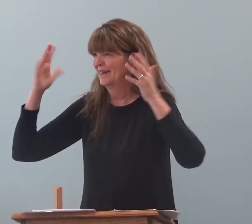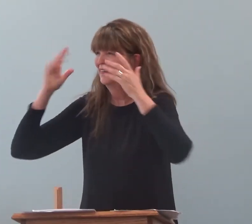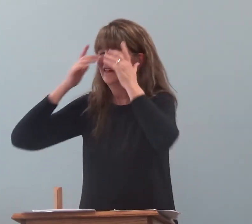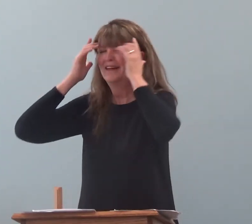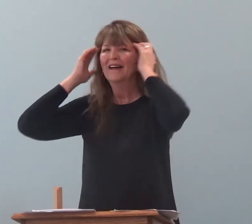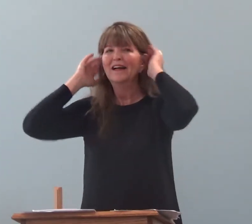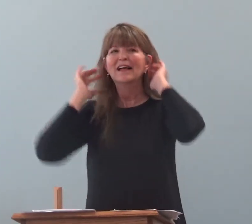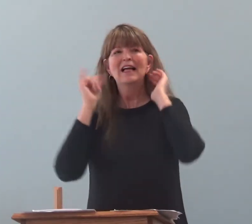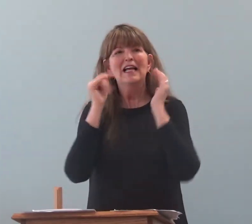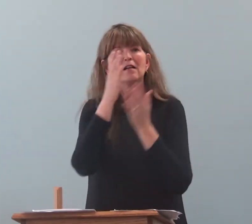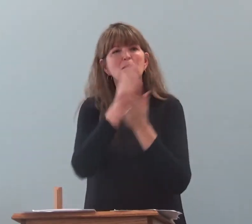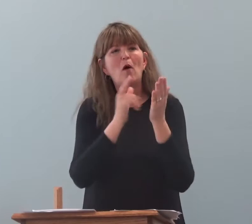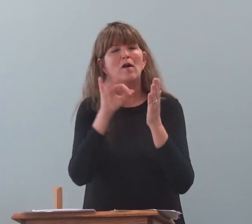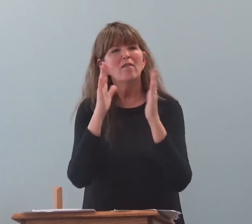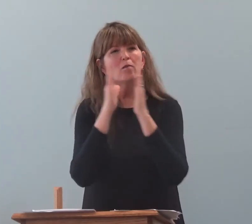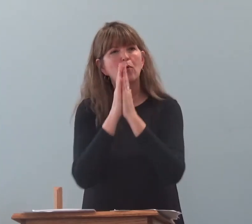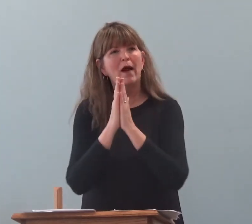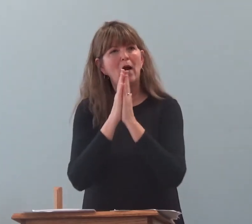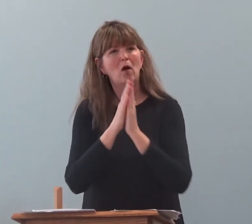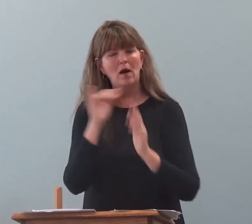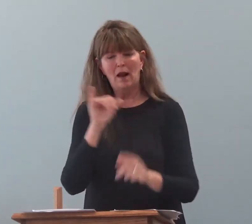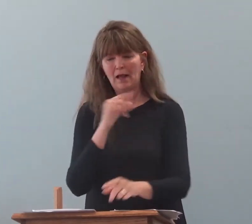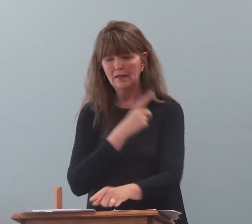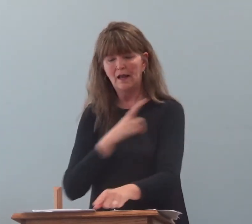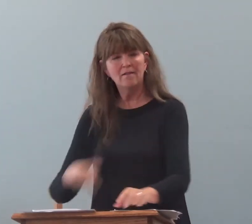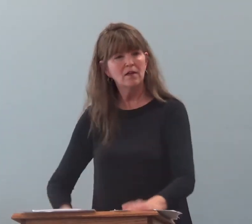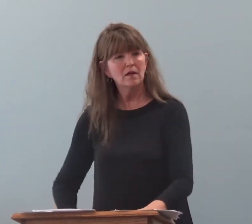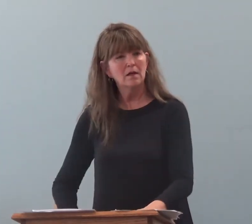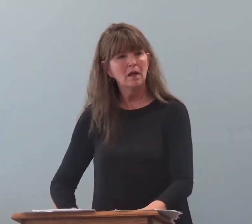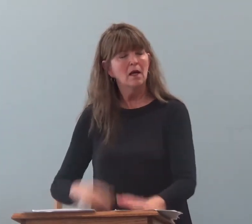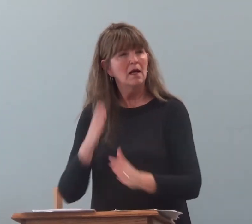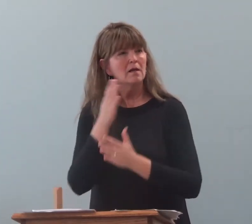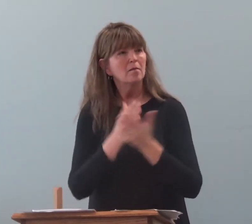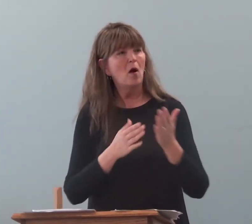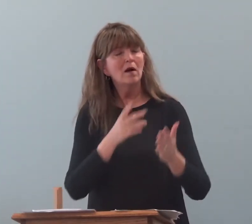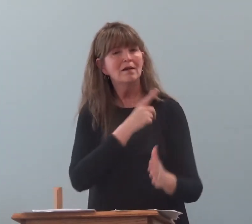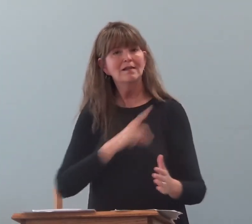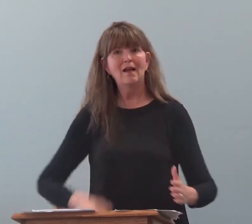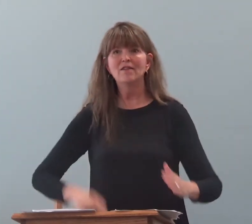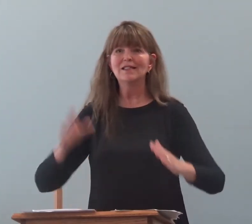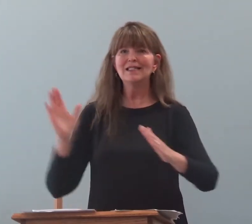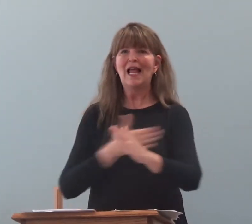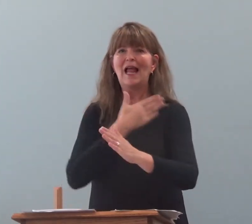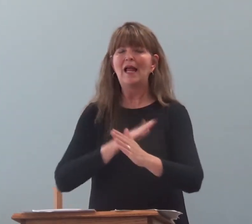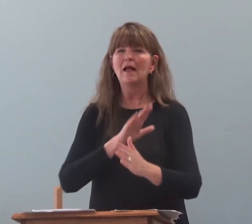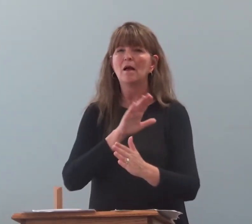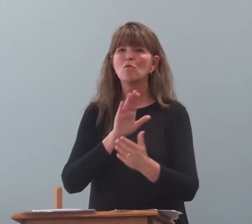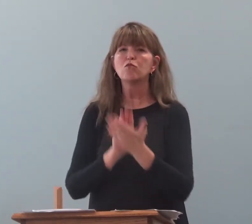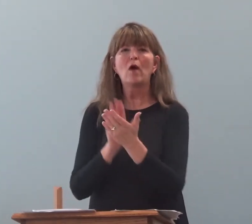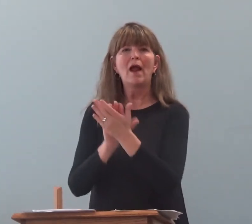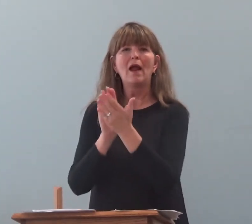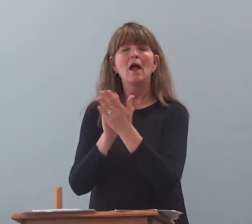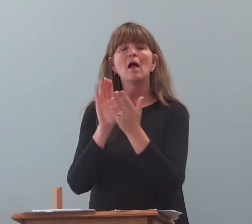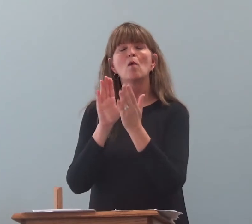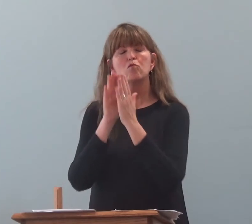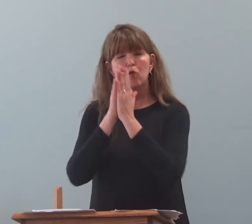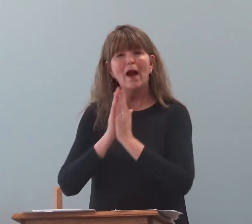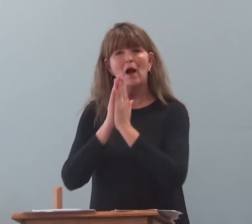Yay, thank you. That's part of our prayer. That's part of our prayer as David's psalm. His songs